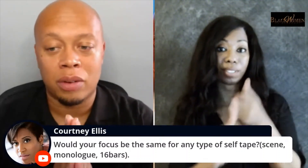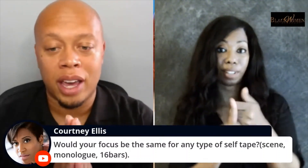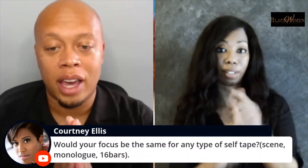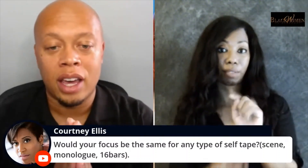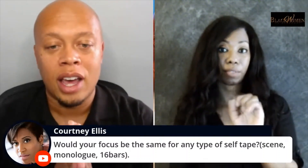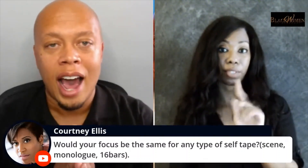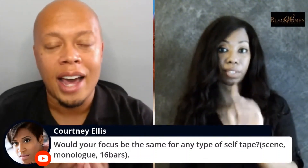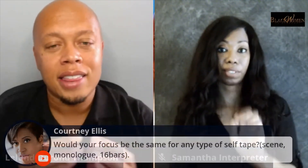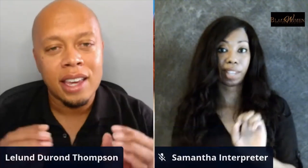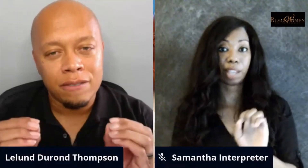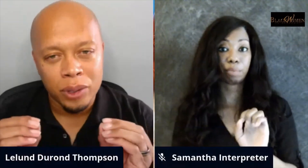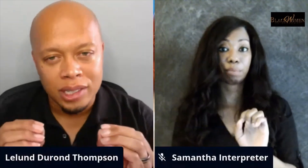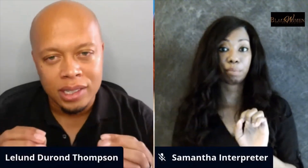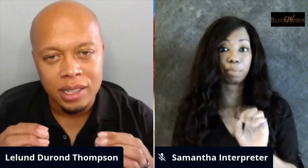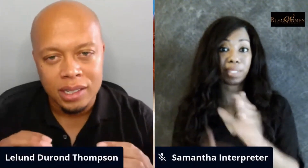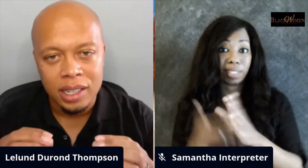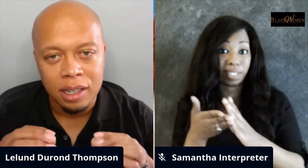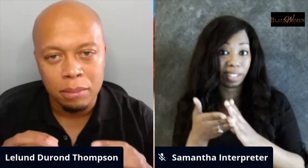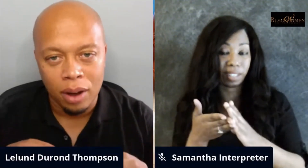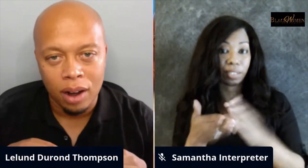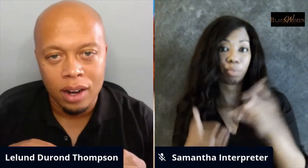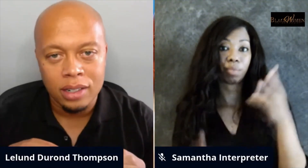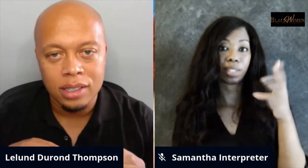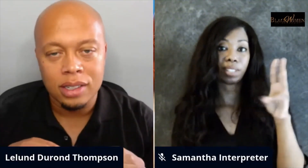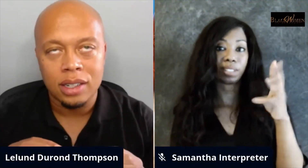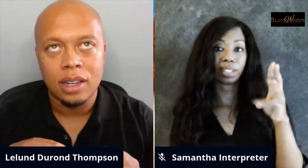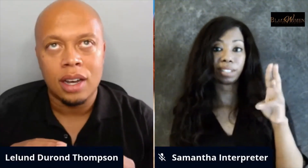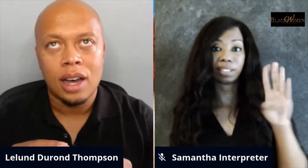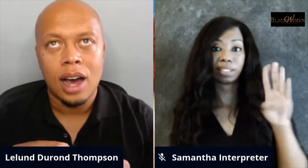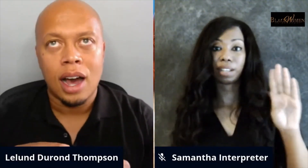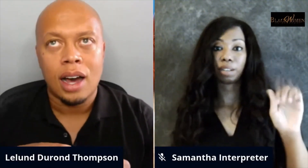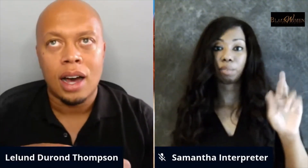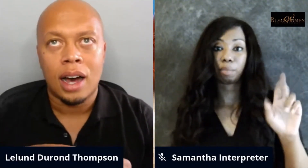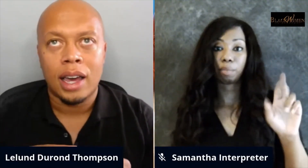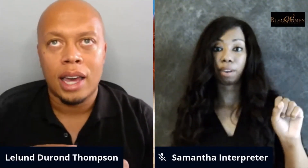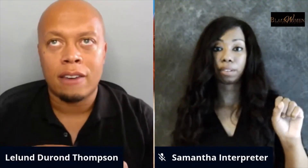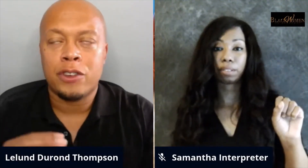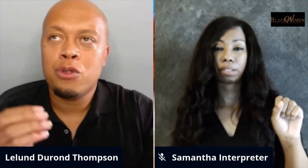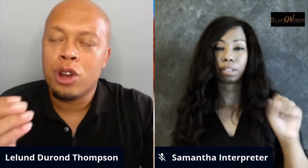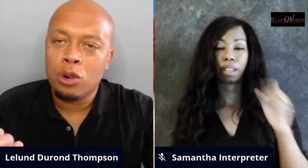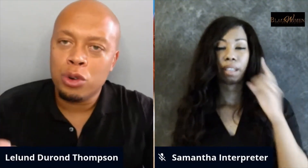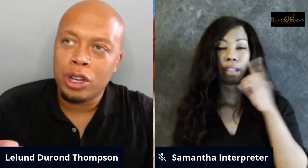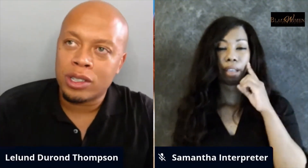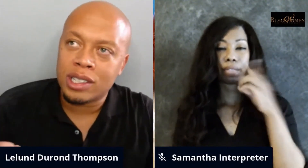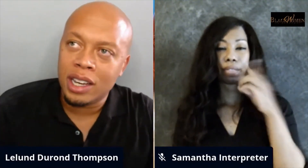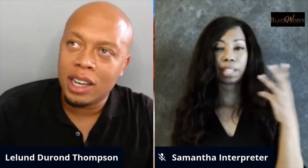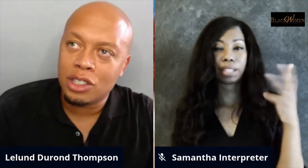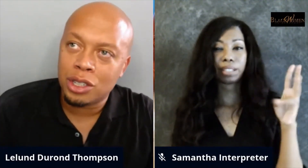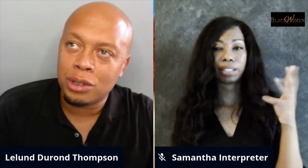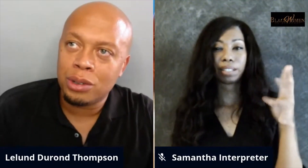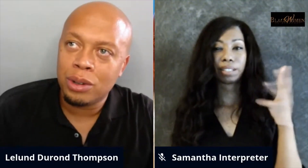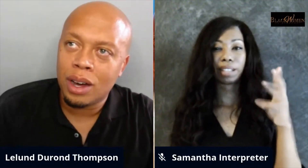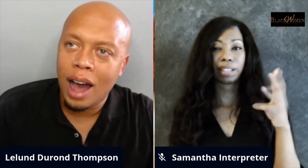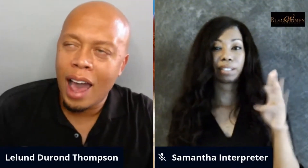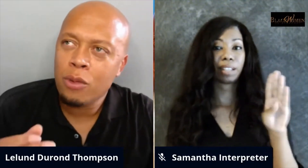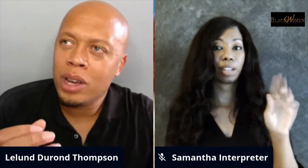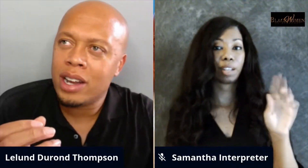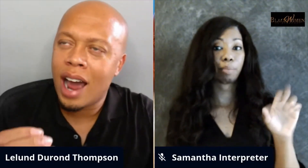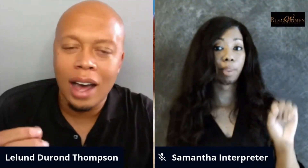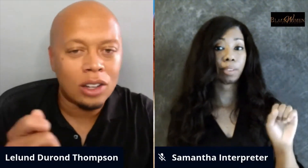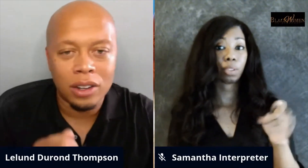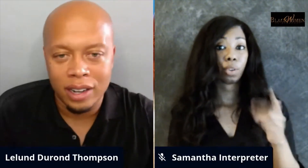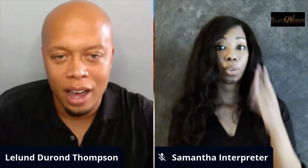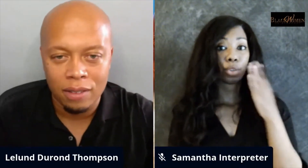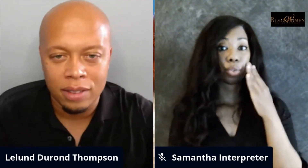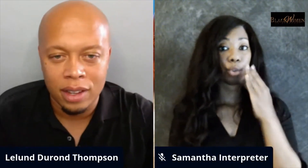question. Okay. I think for the 16 bars, if you know who you're singing to, I would